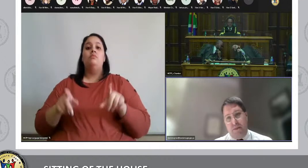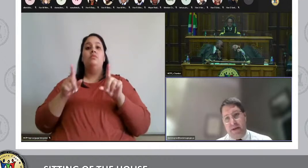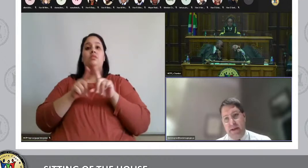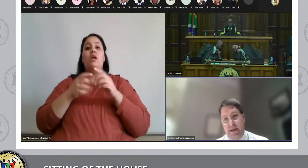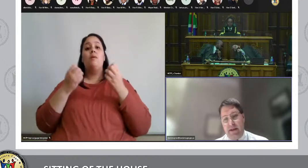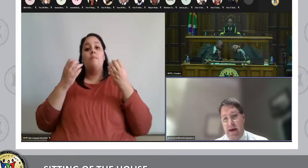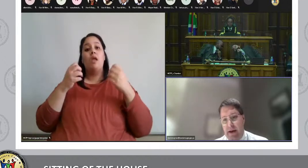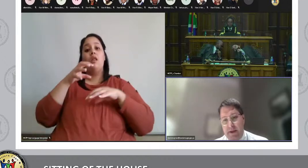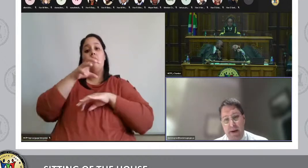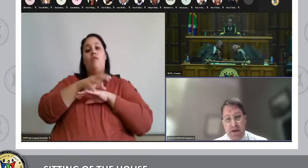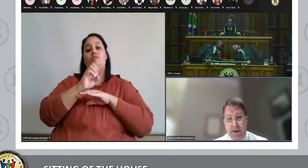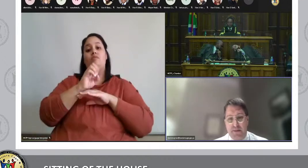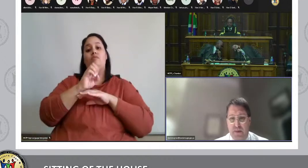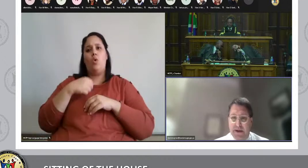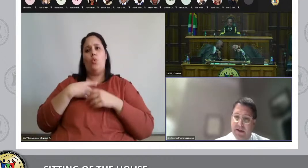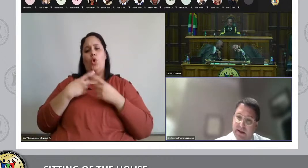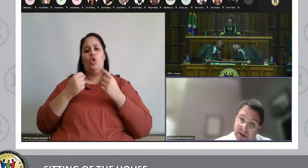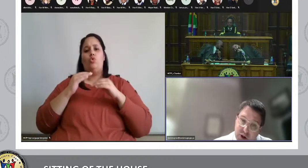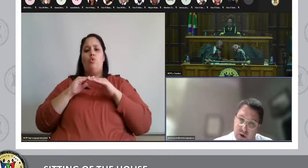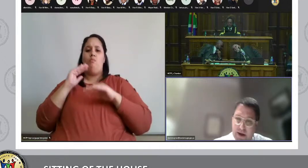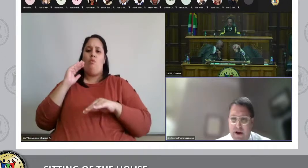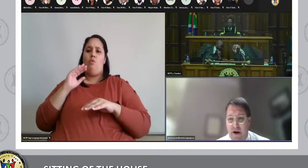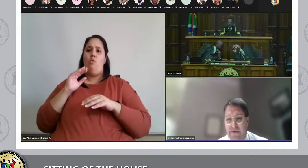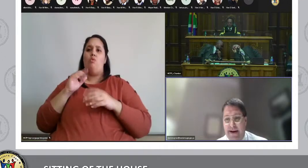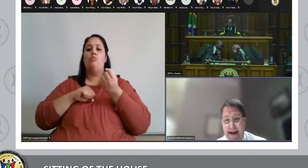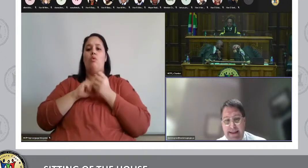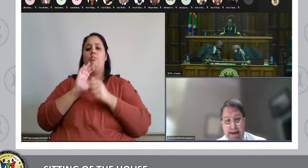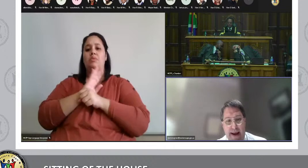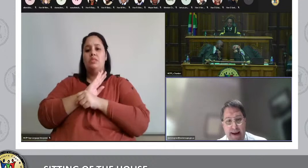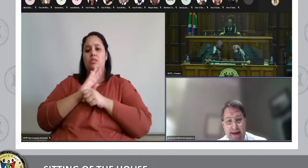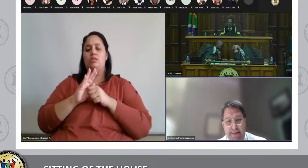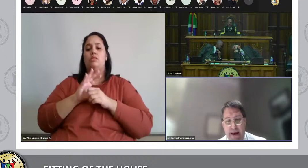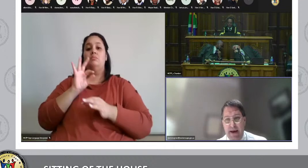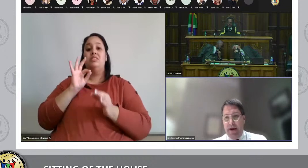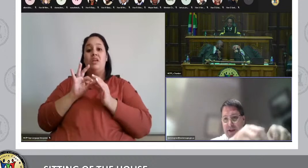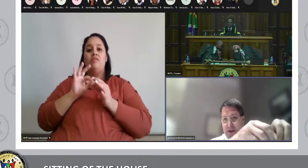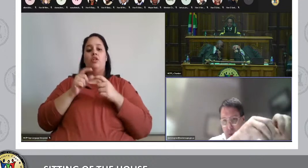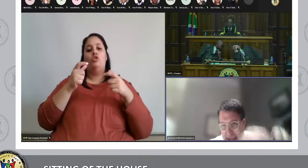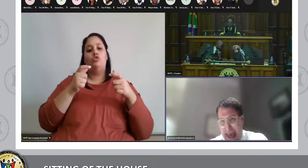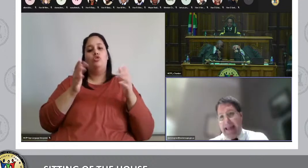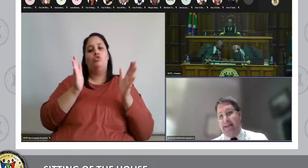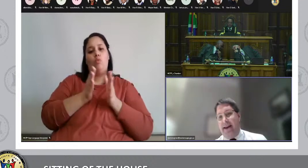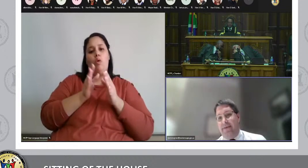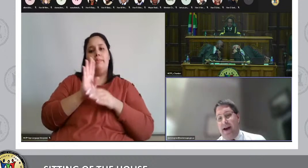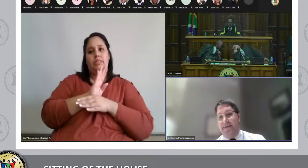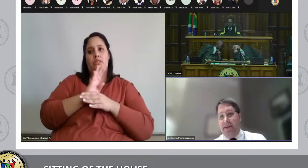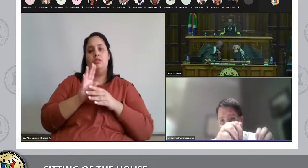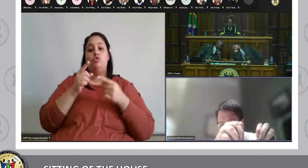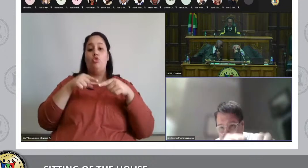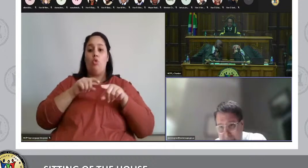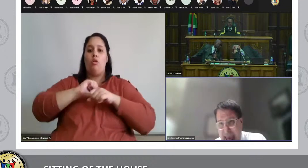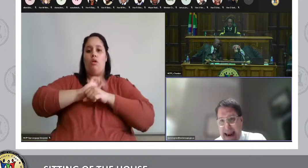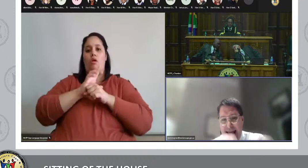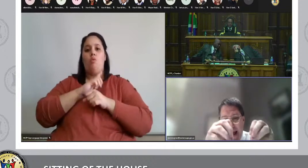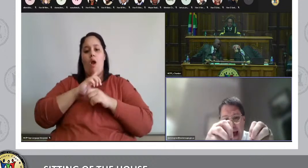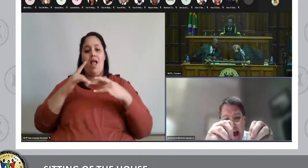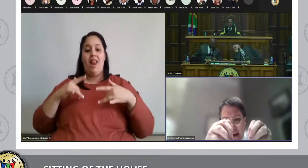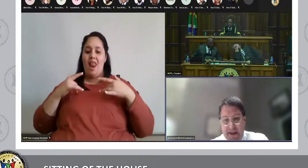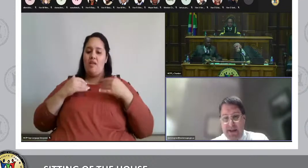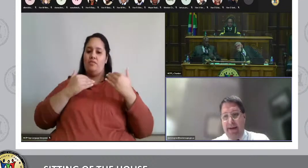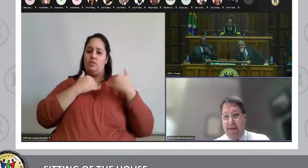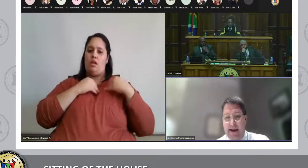to support businesses, especially small businesses, during the COVID-19 pandemic, so that we can save lives and that we